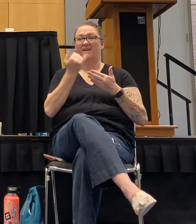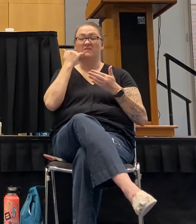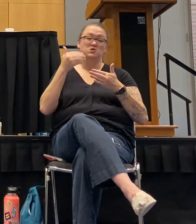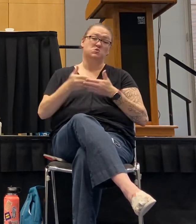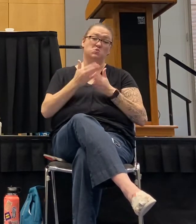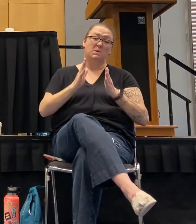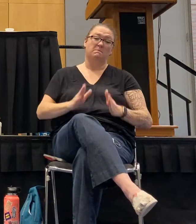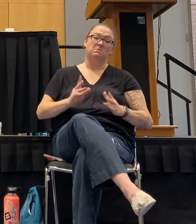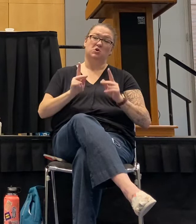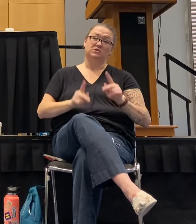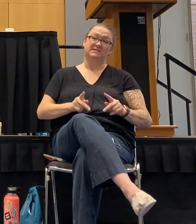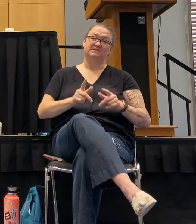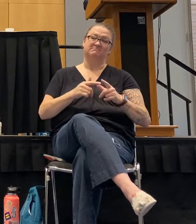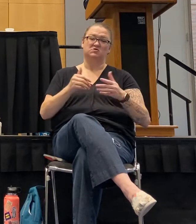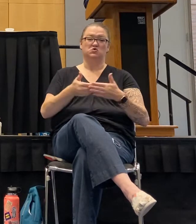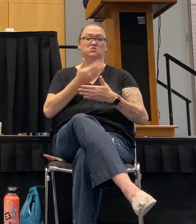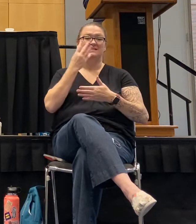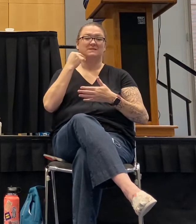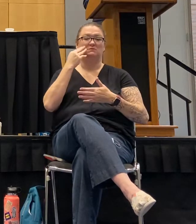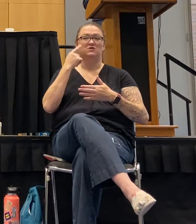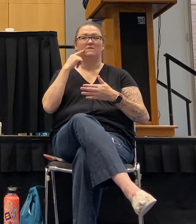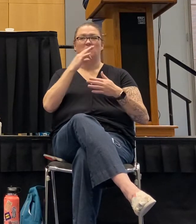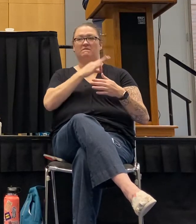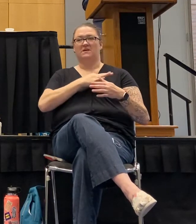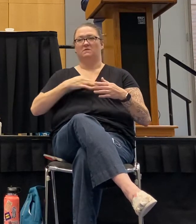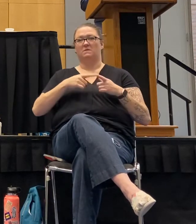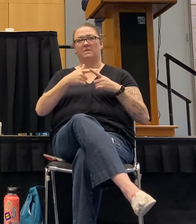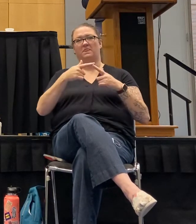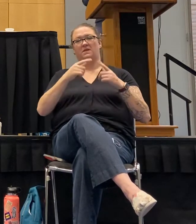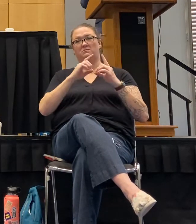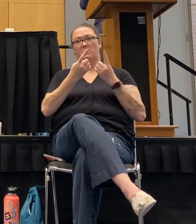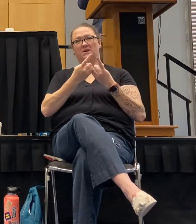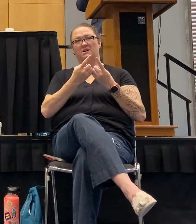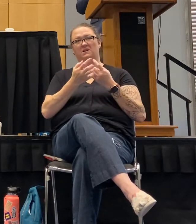newer person, a newer experience for a faculty member or a department,